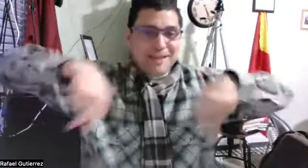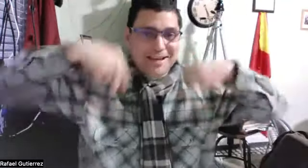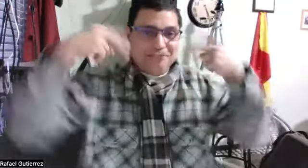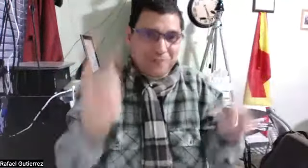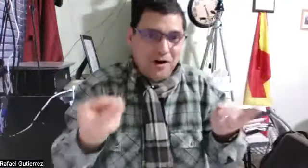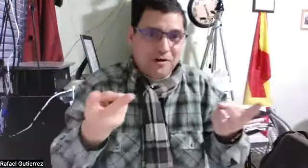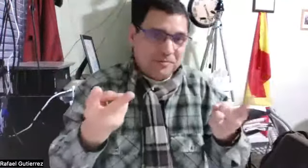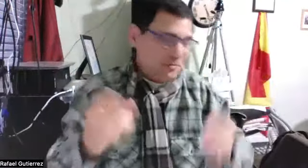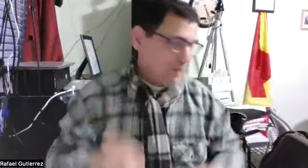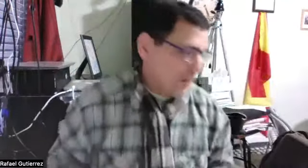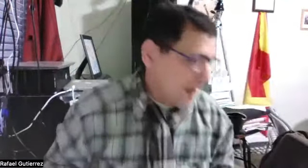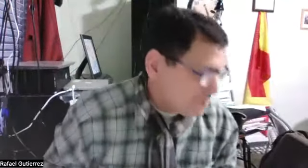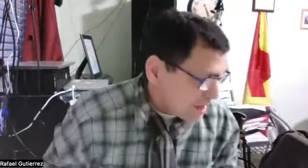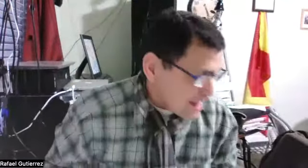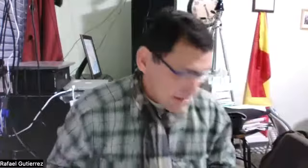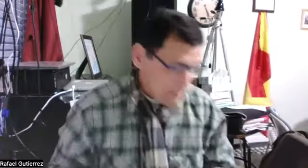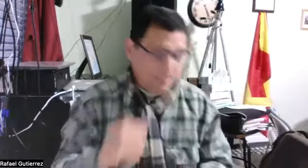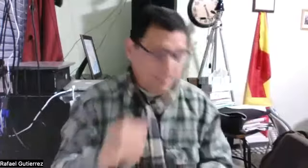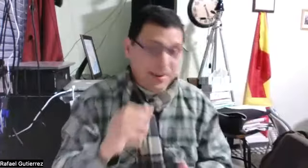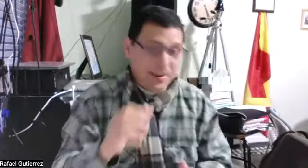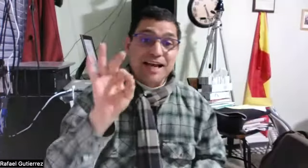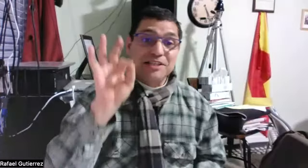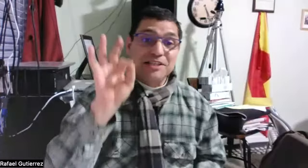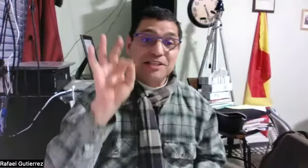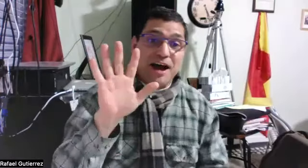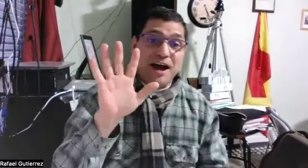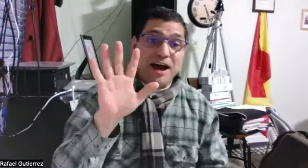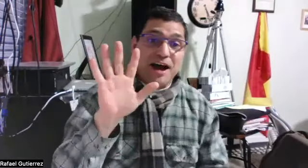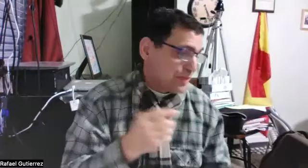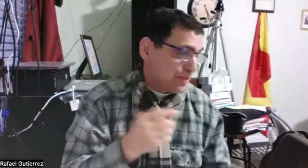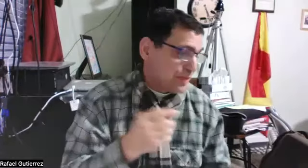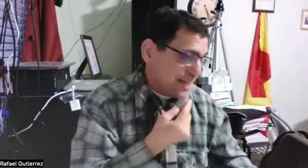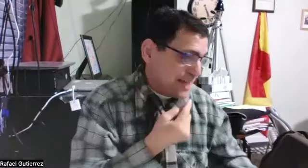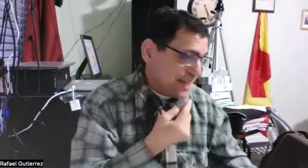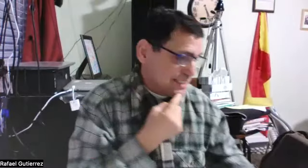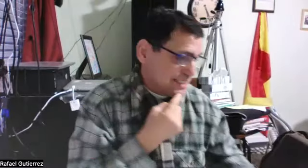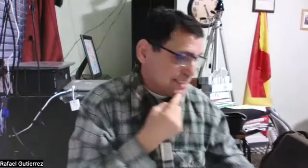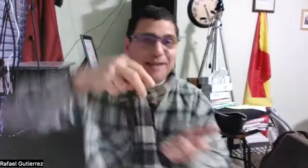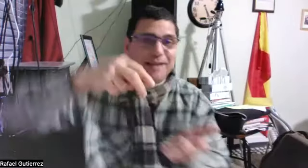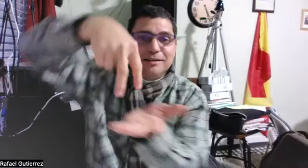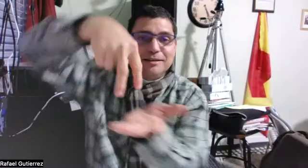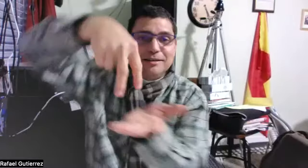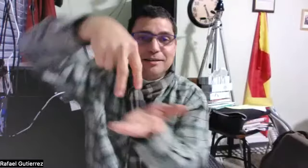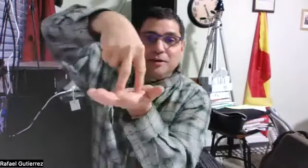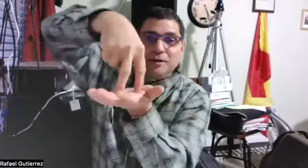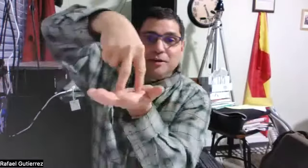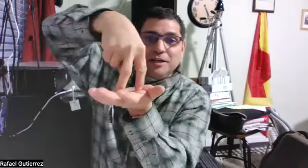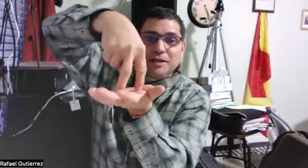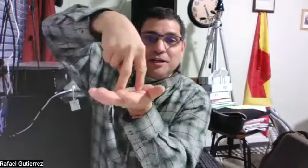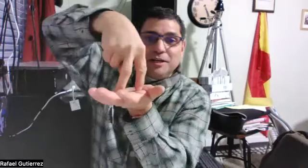Yes, fall. Okay. Then page 95 says slide. From a stand-up position,